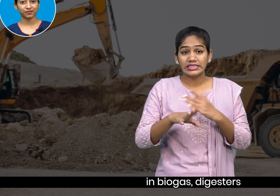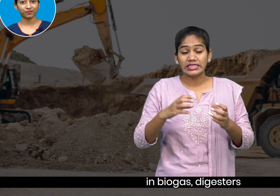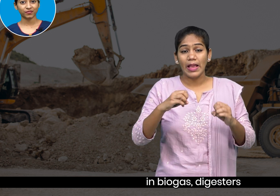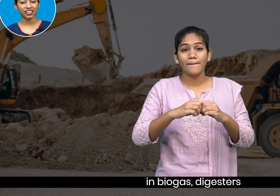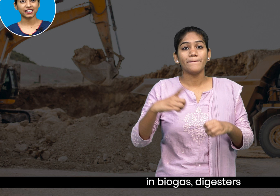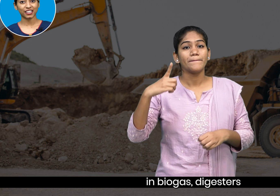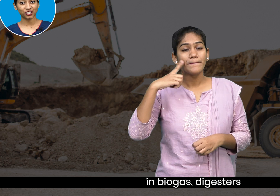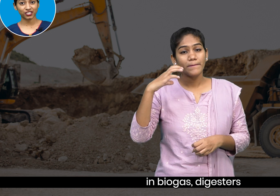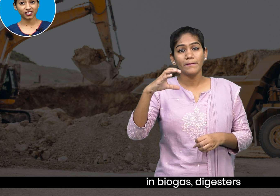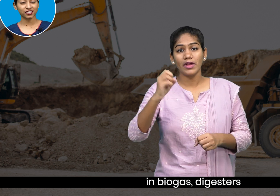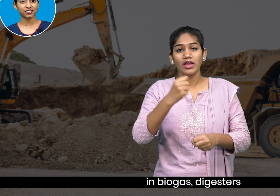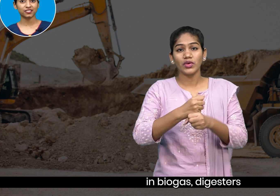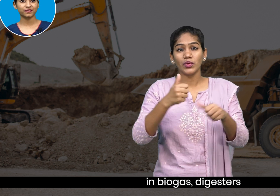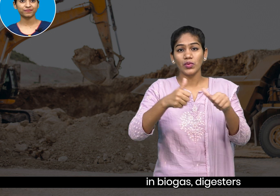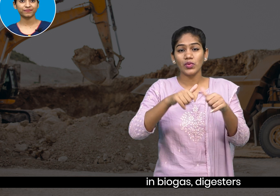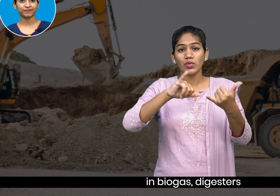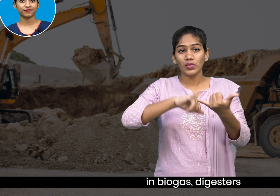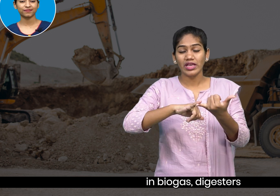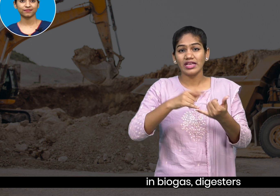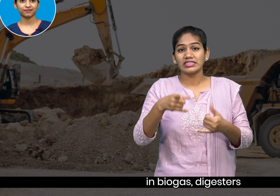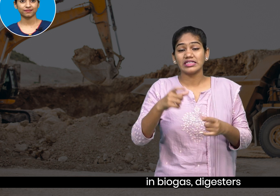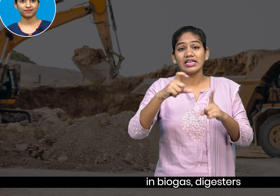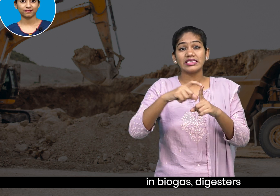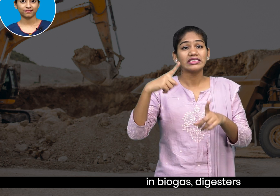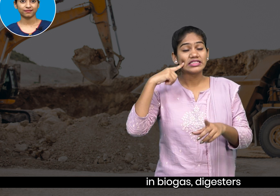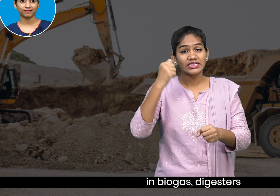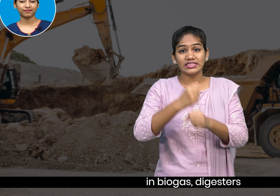biogas digesters